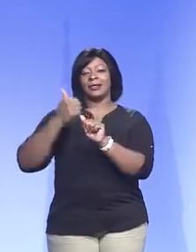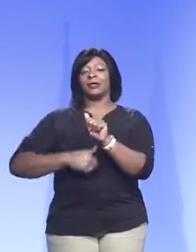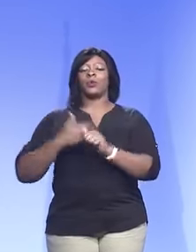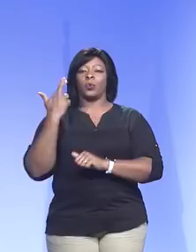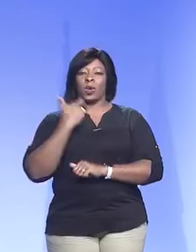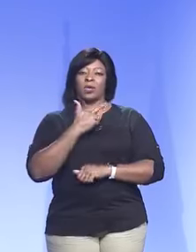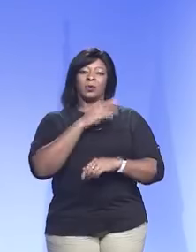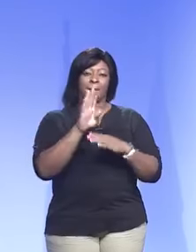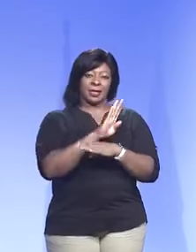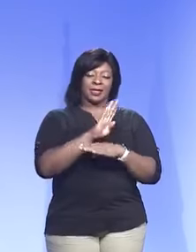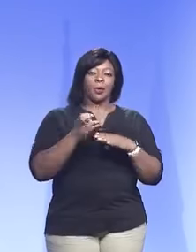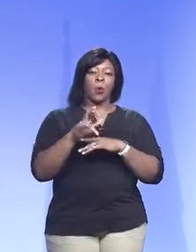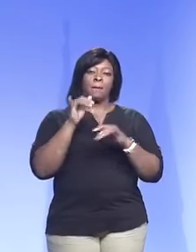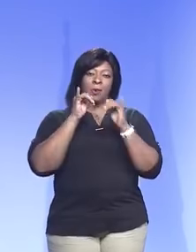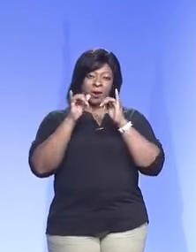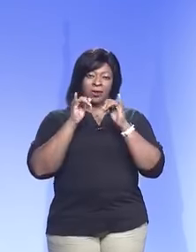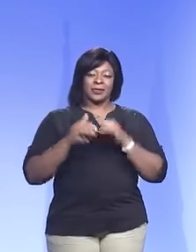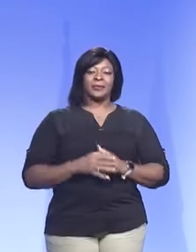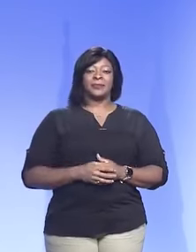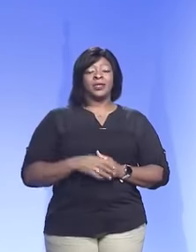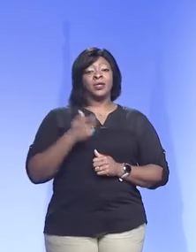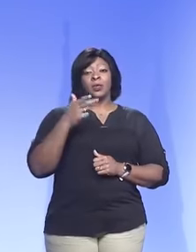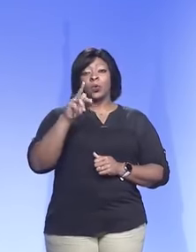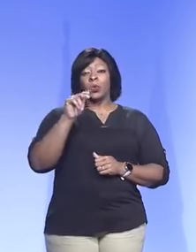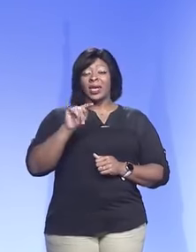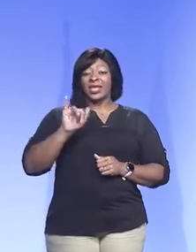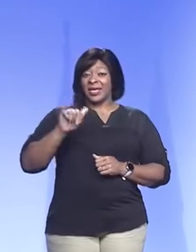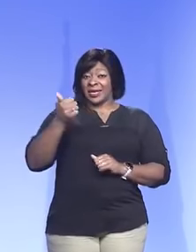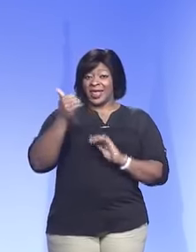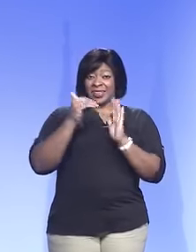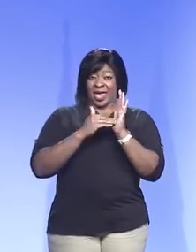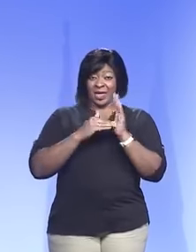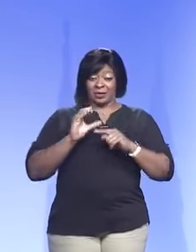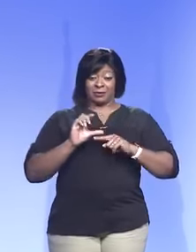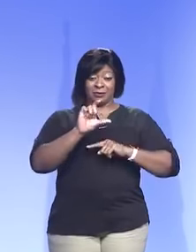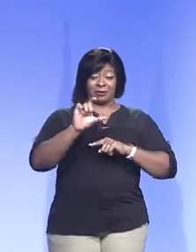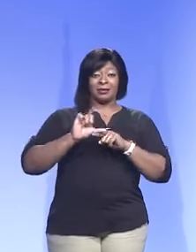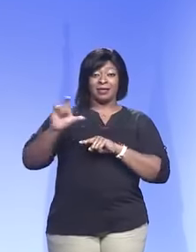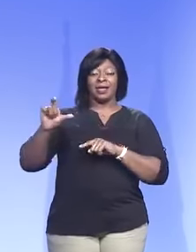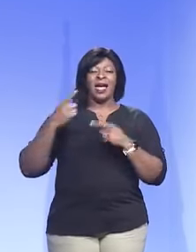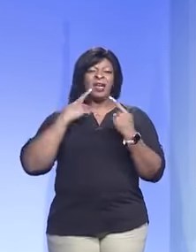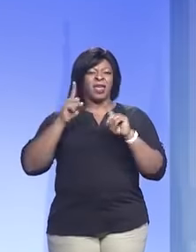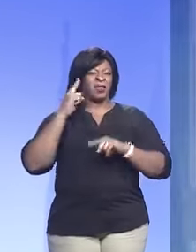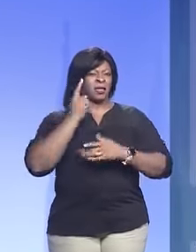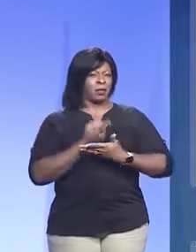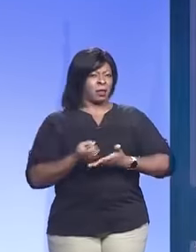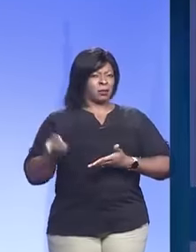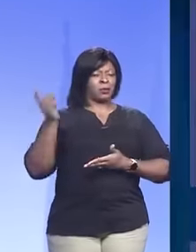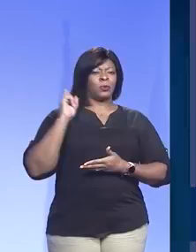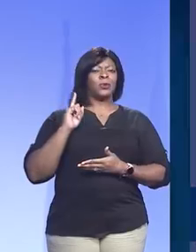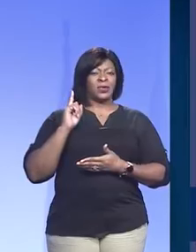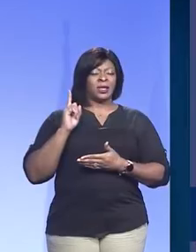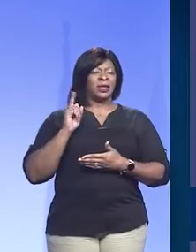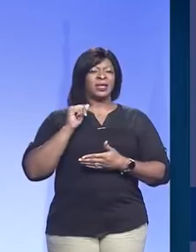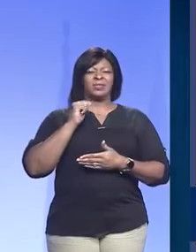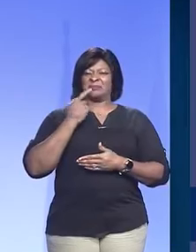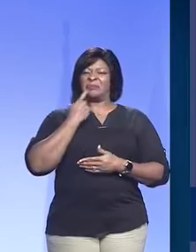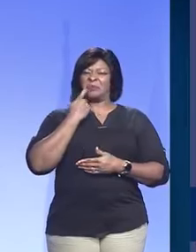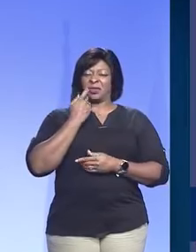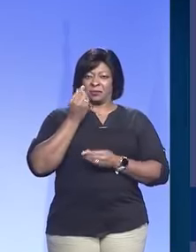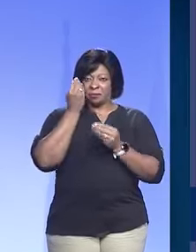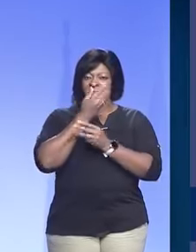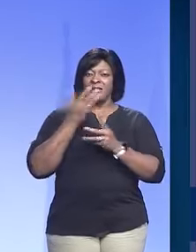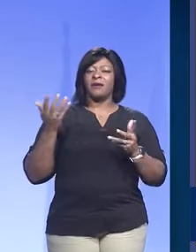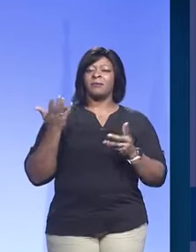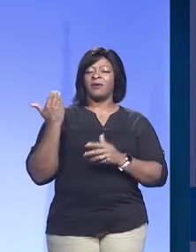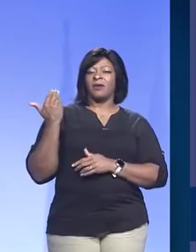service restaurant or bar. The grants of $10,000 we announced, I think, a week ago, not very long ago,